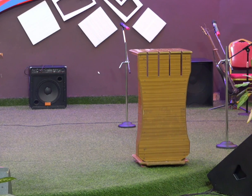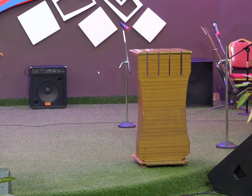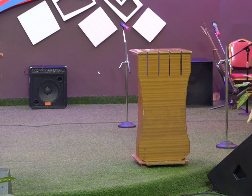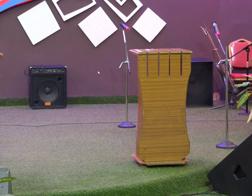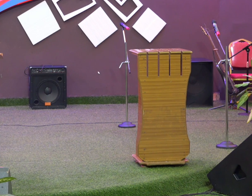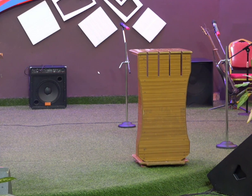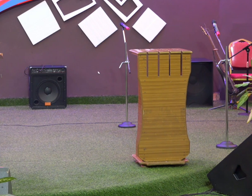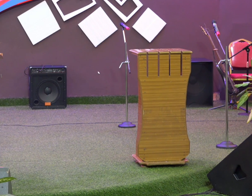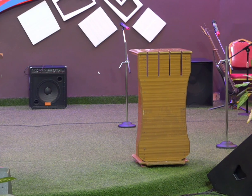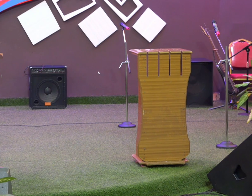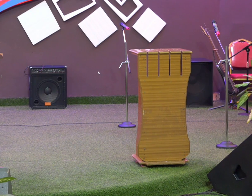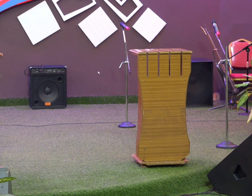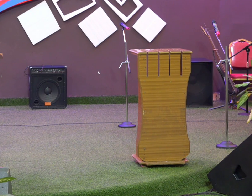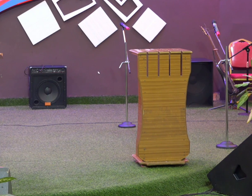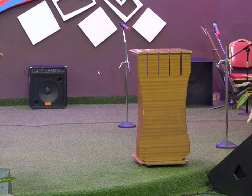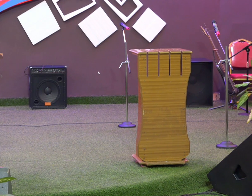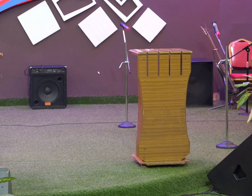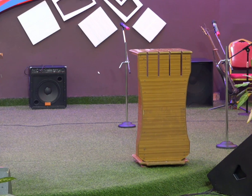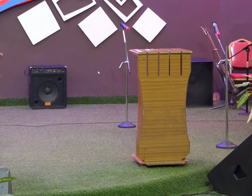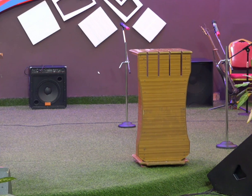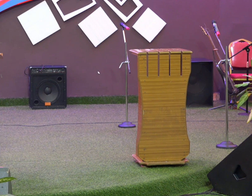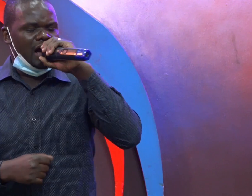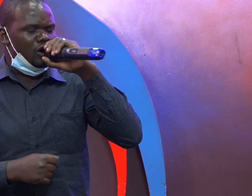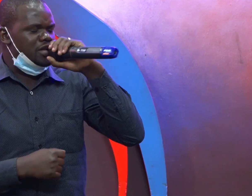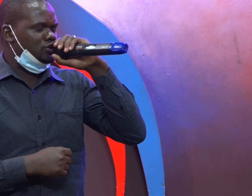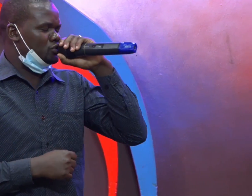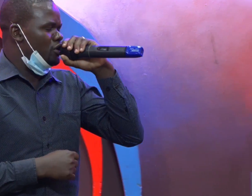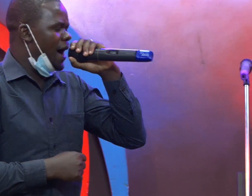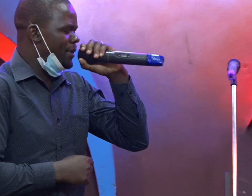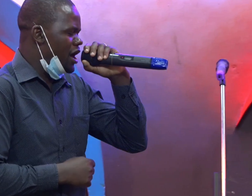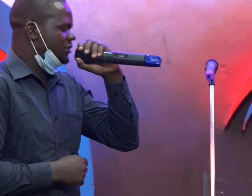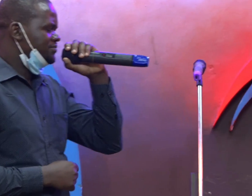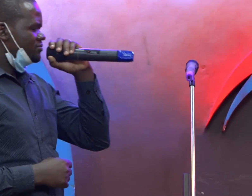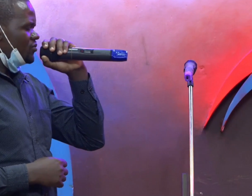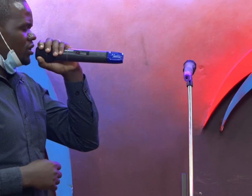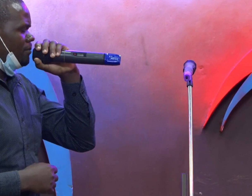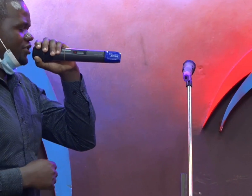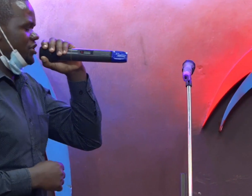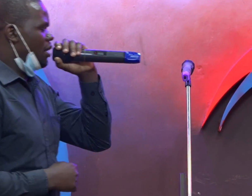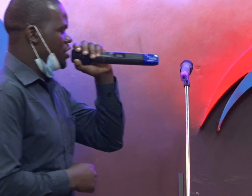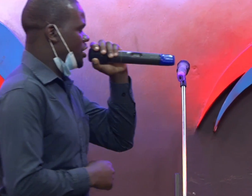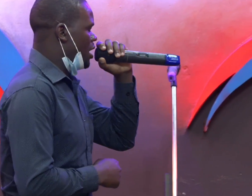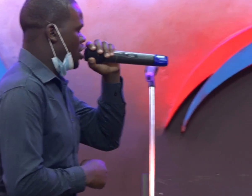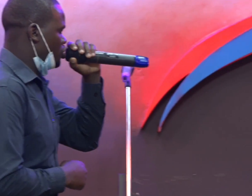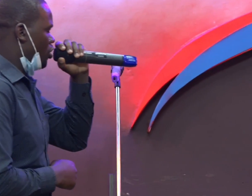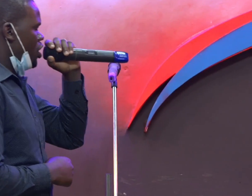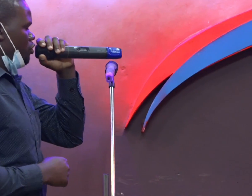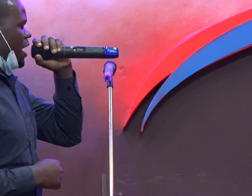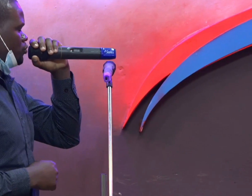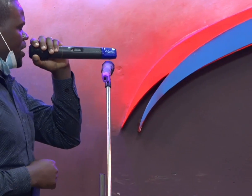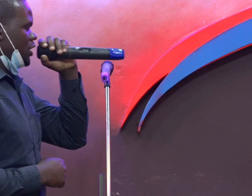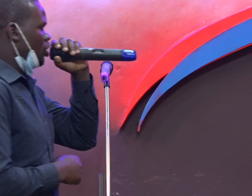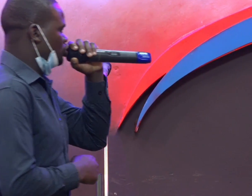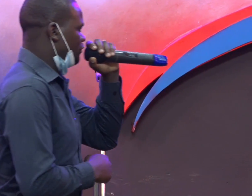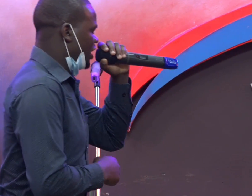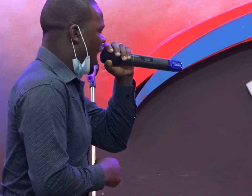were supernatural activities, there were supernatural miracles that could happen. But in our generation, we